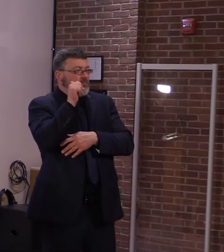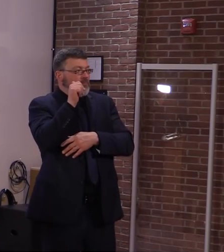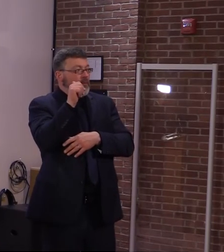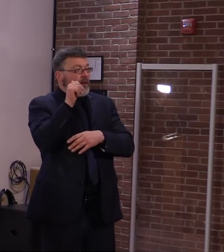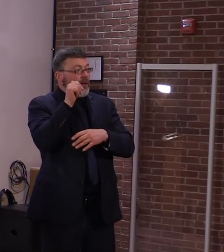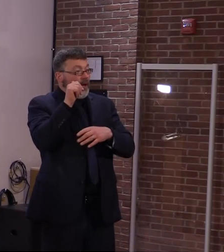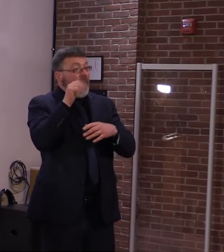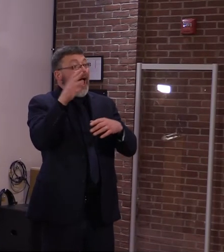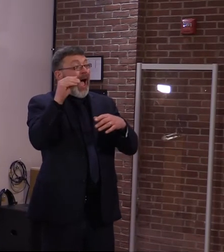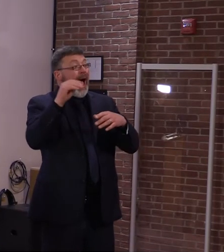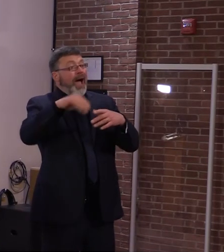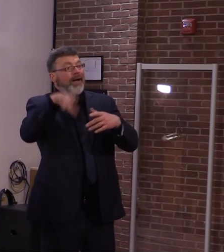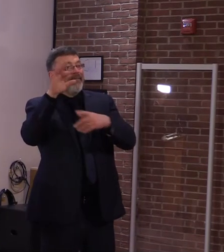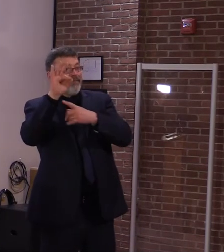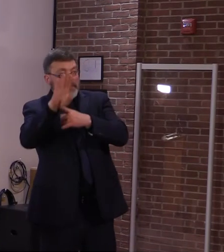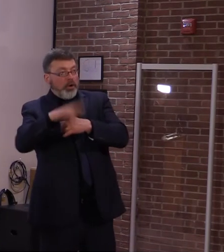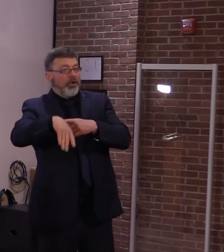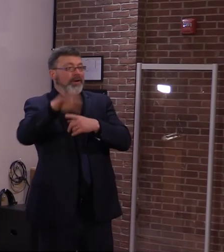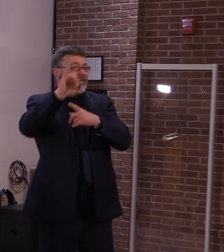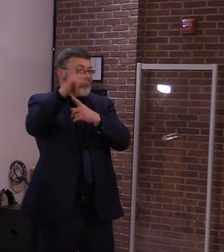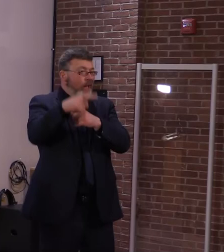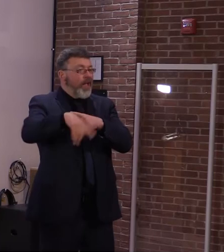much. Colin Flanders, 7 days.